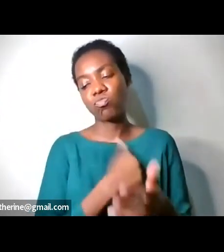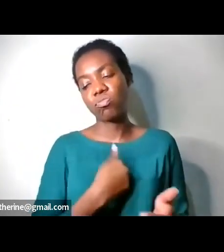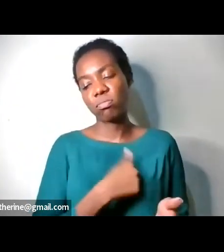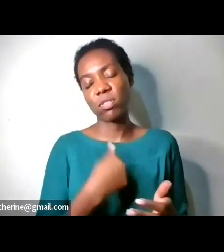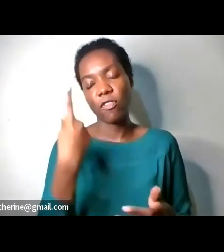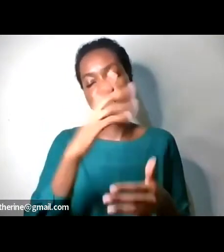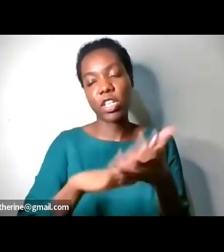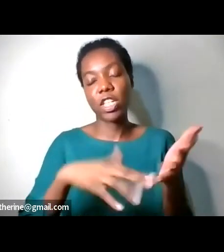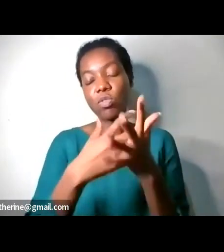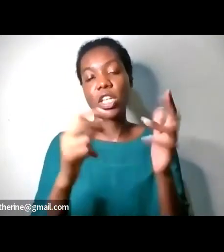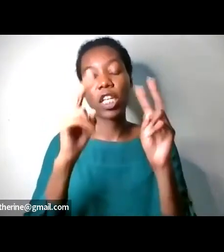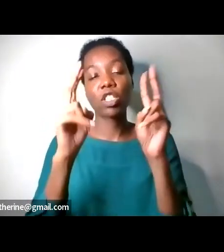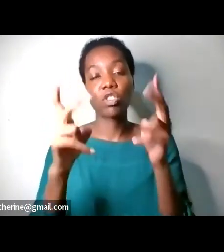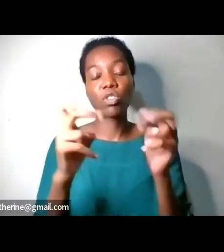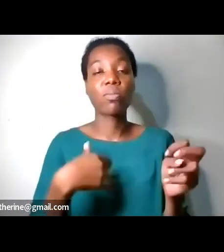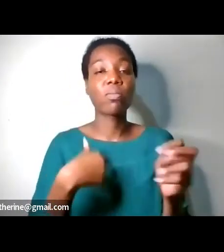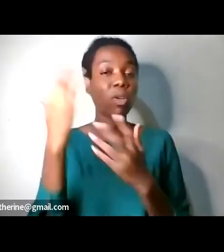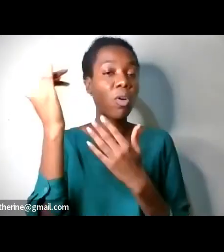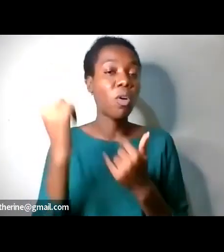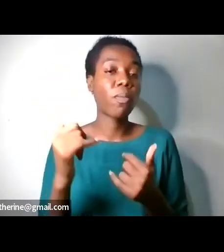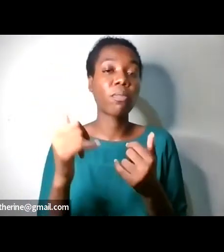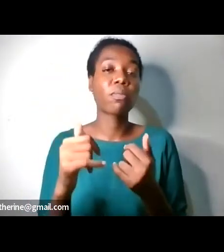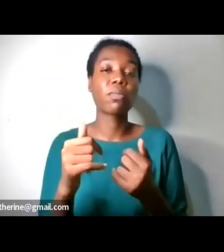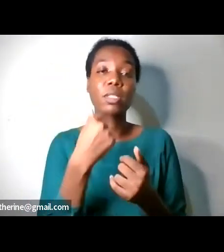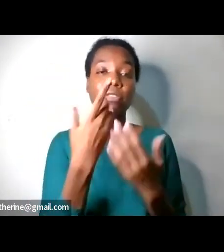issue, but I think he had covered quite a lot.